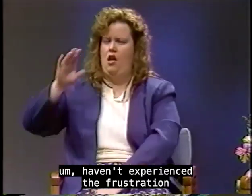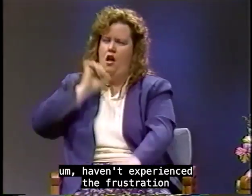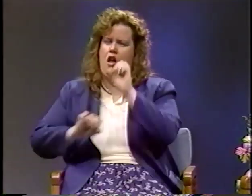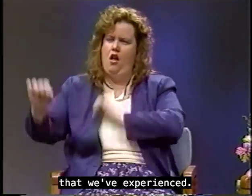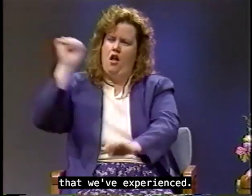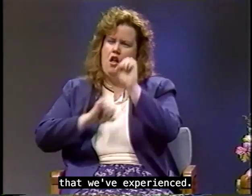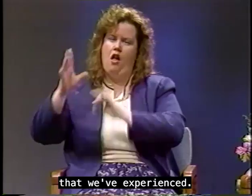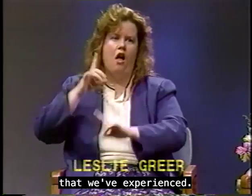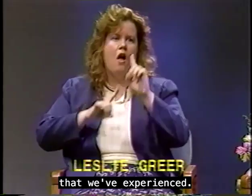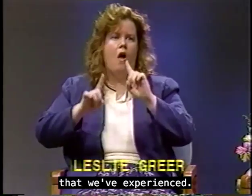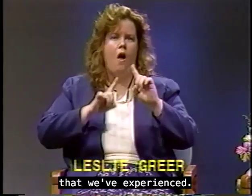frustration that we've experienced.